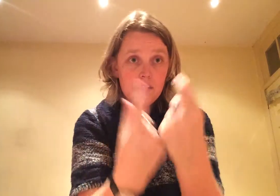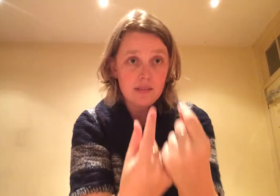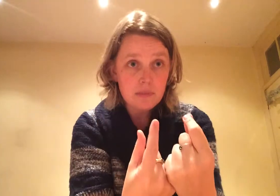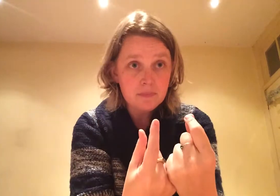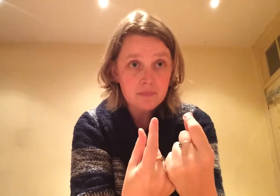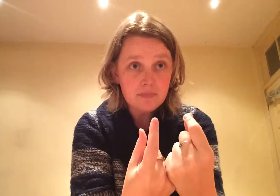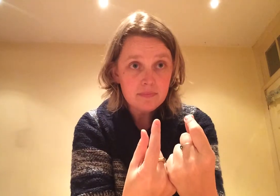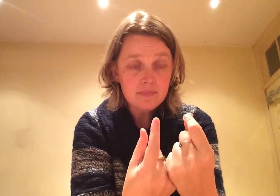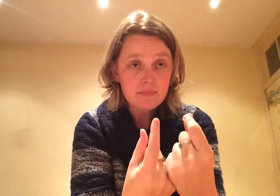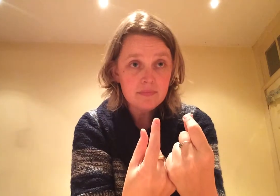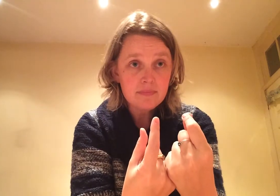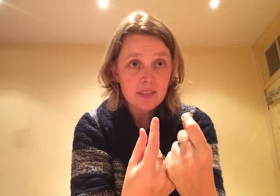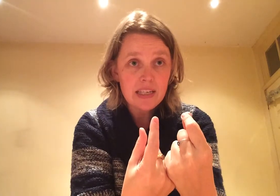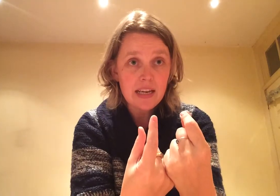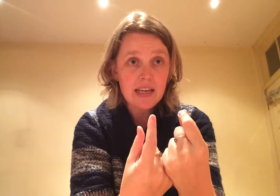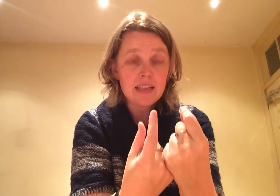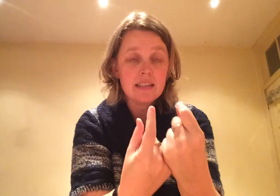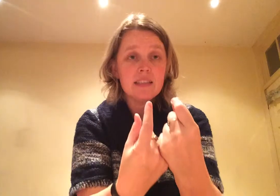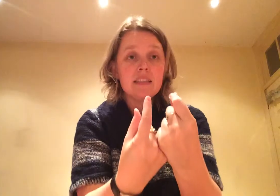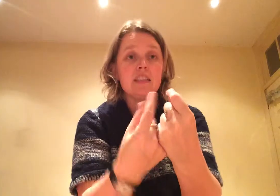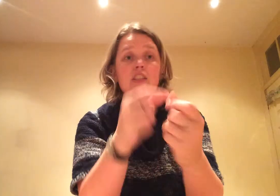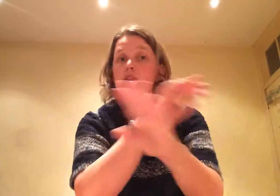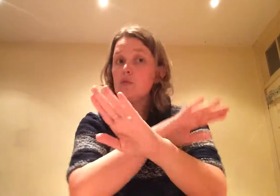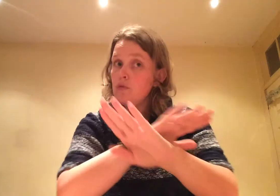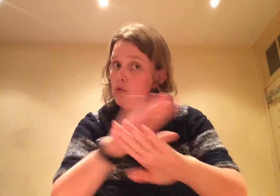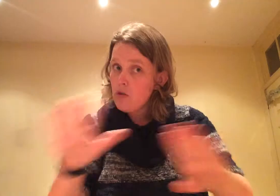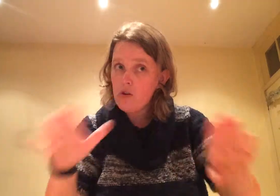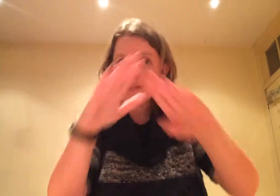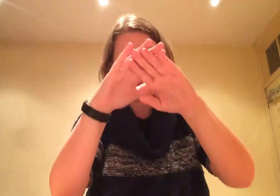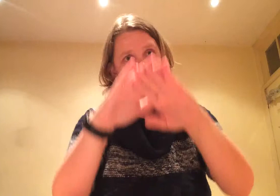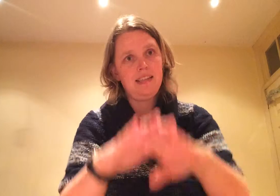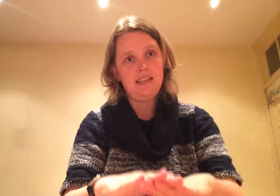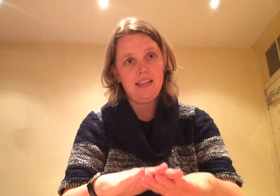class, okay, you're not sitting,